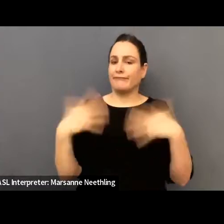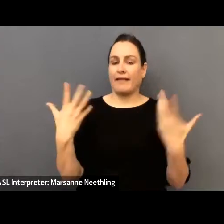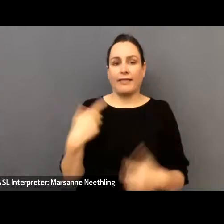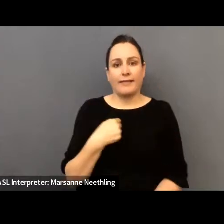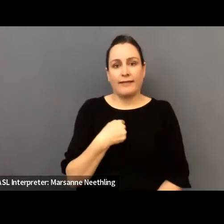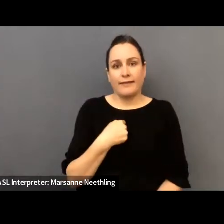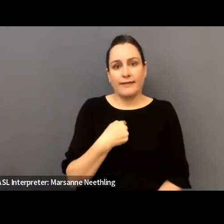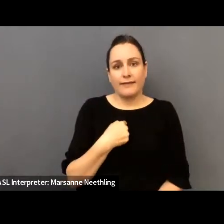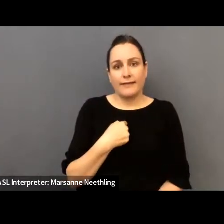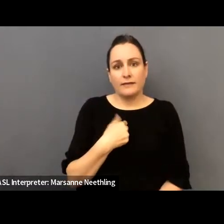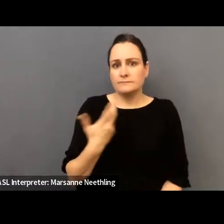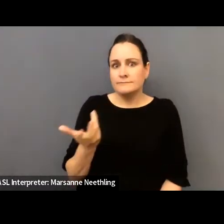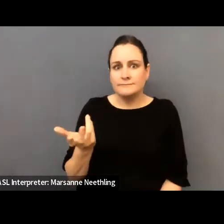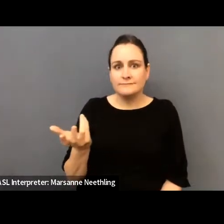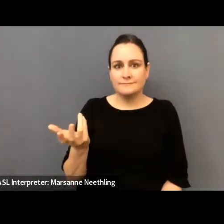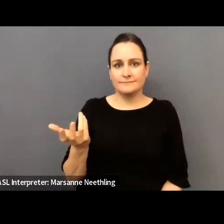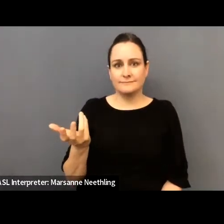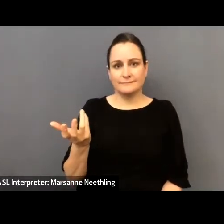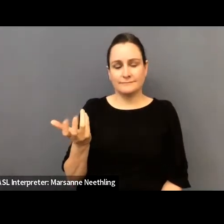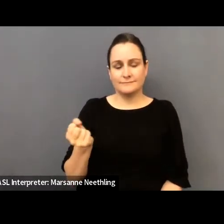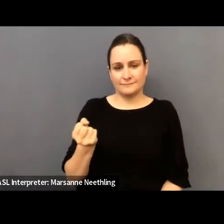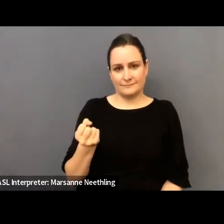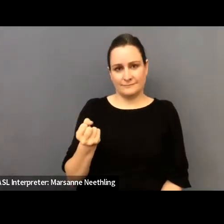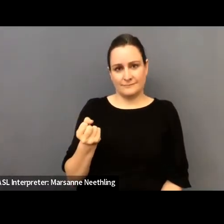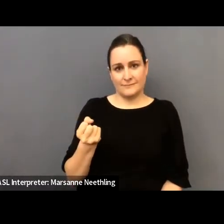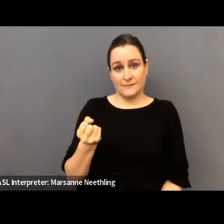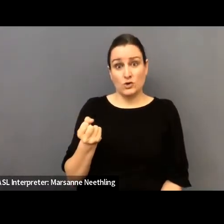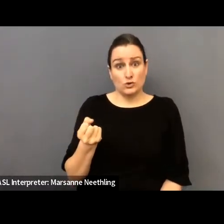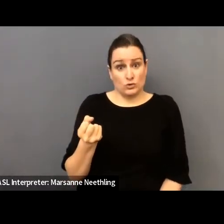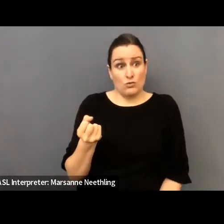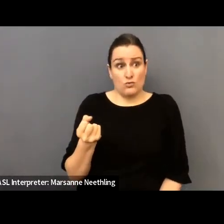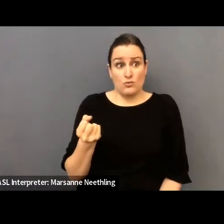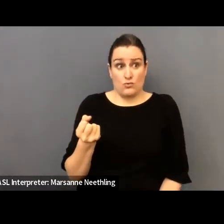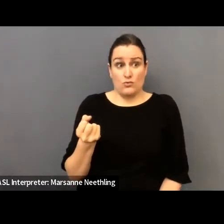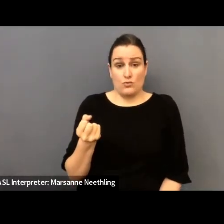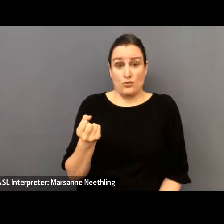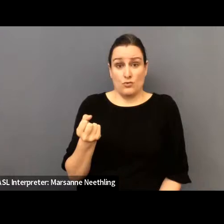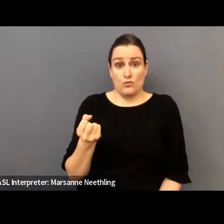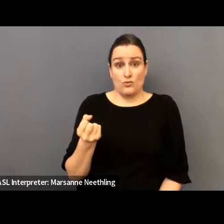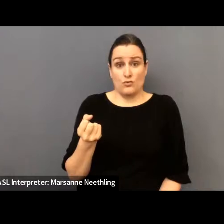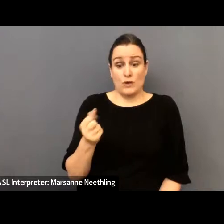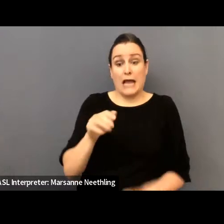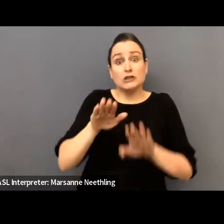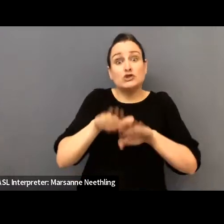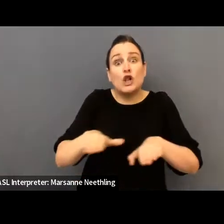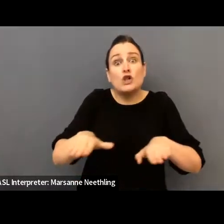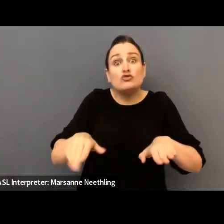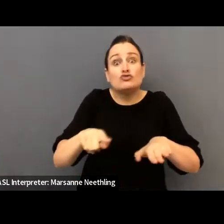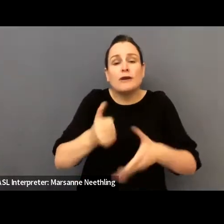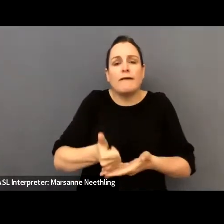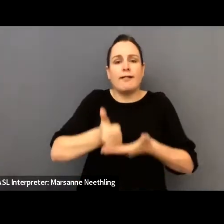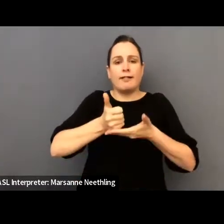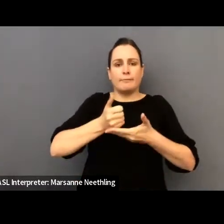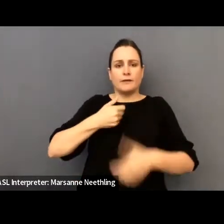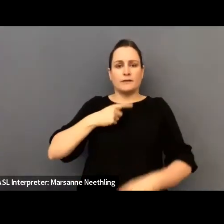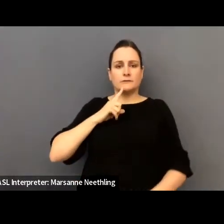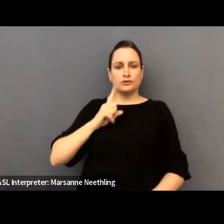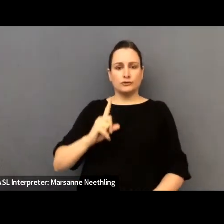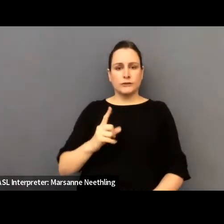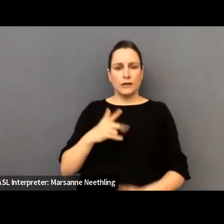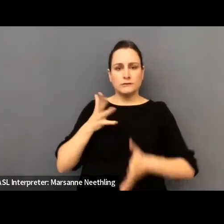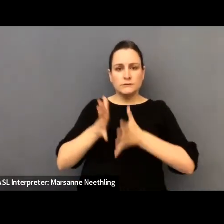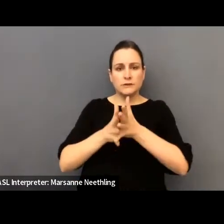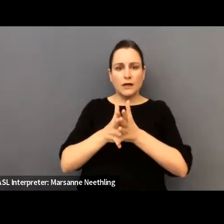And in many instances, they are assisted by the learners. So that means the content